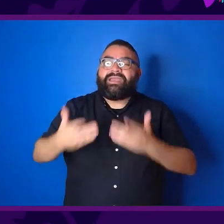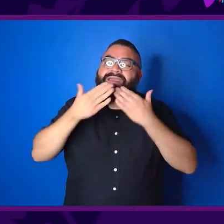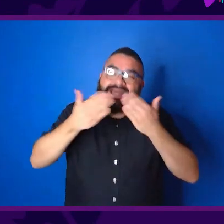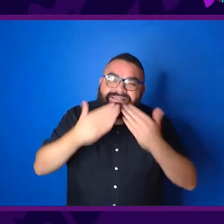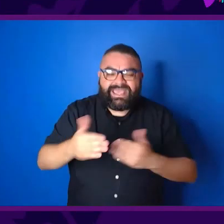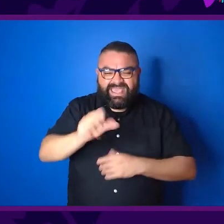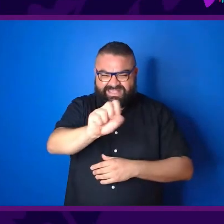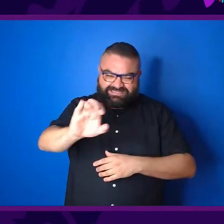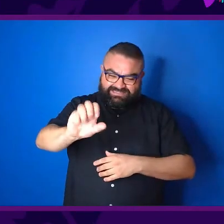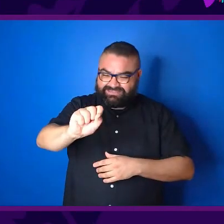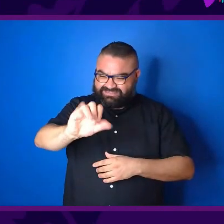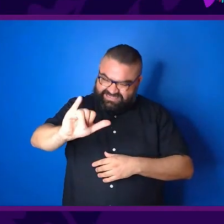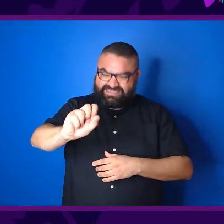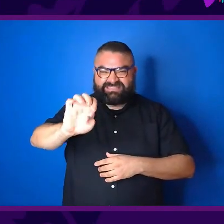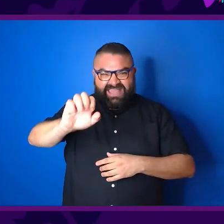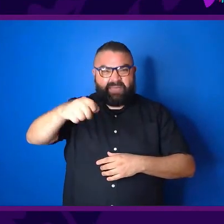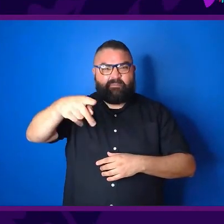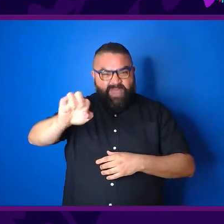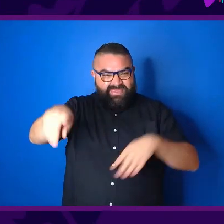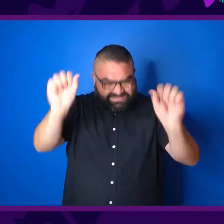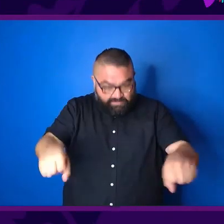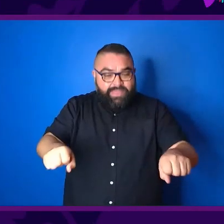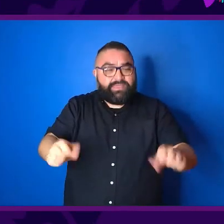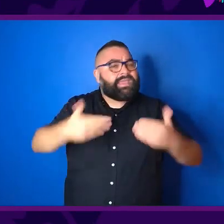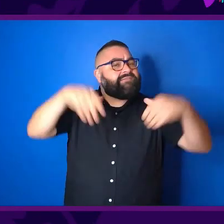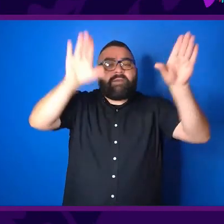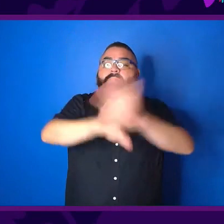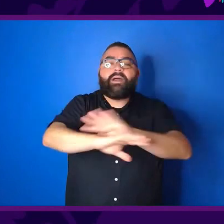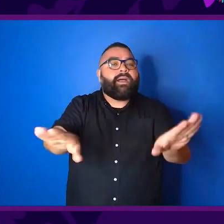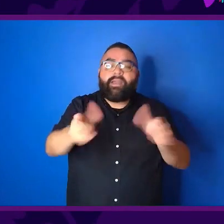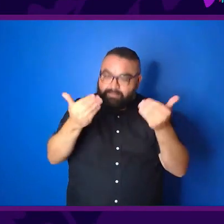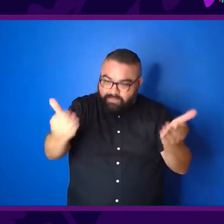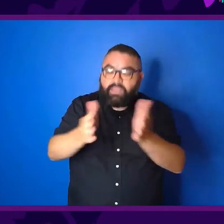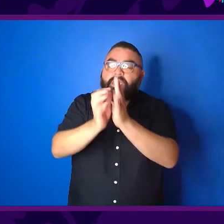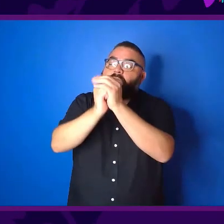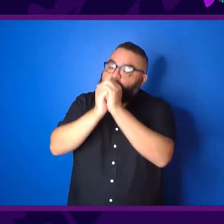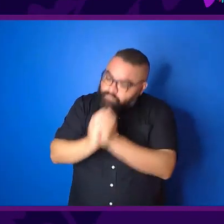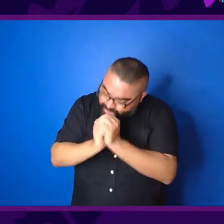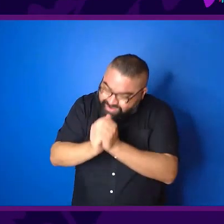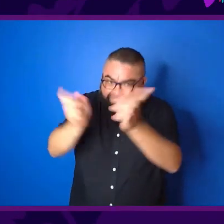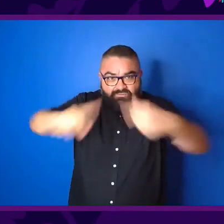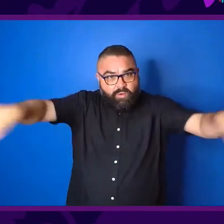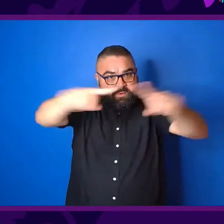and let's not give up, and let's keep praying for everybody that needs our prayers. Thank you.